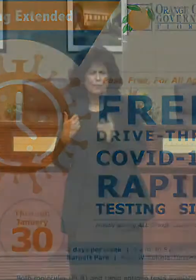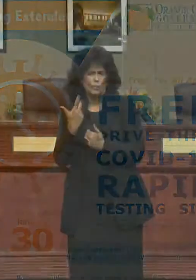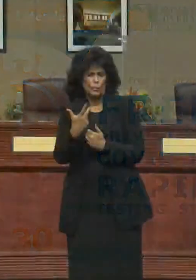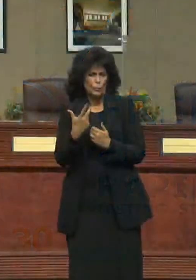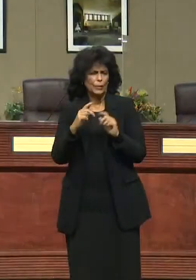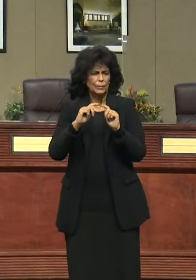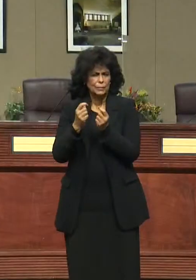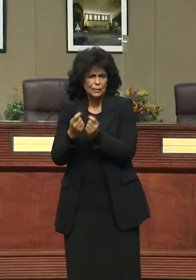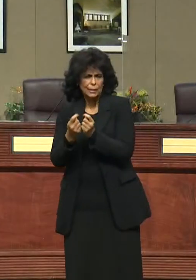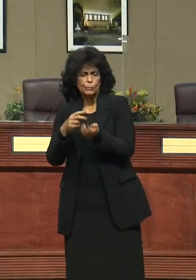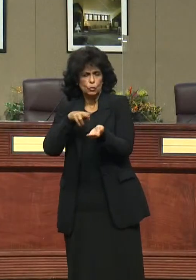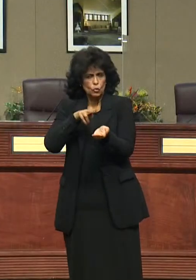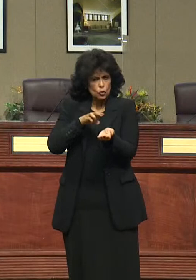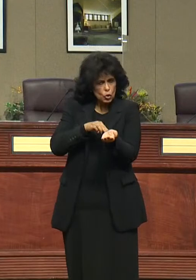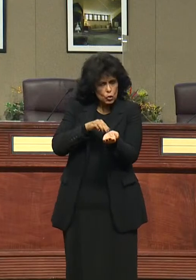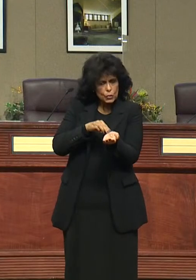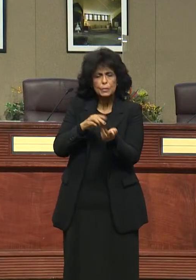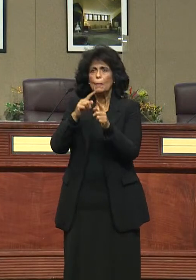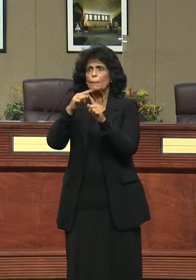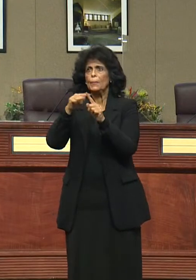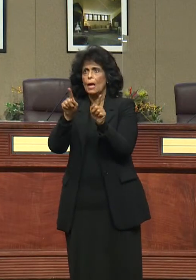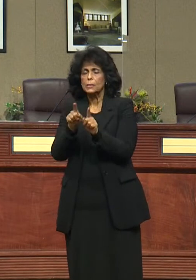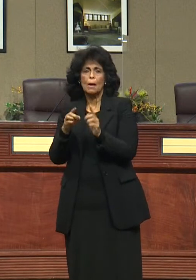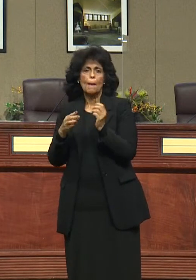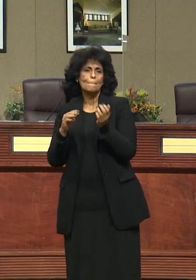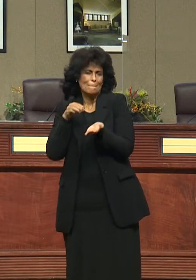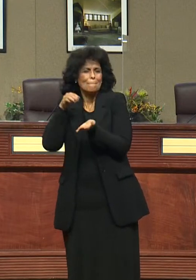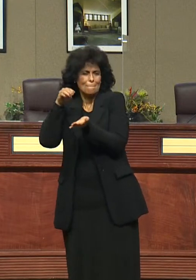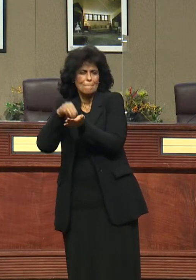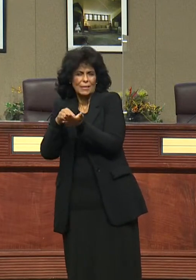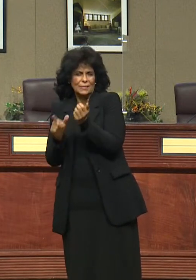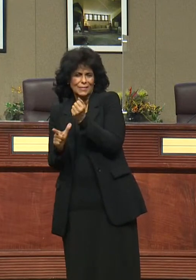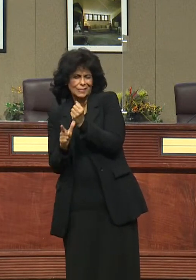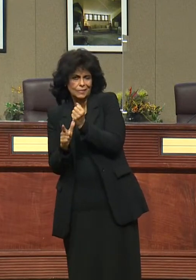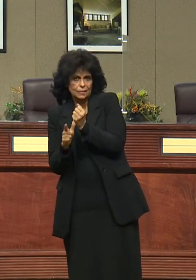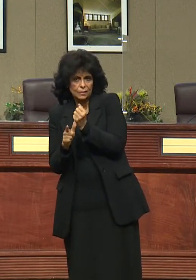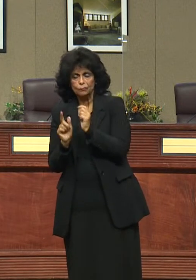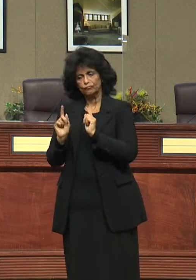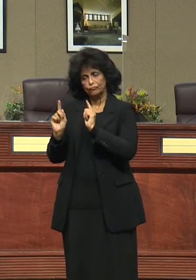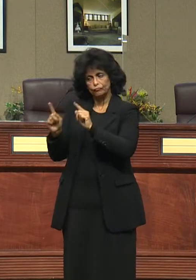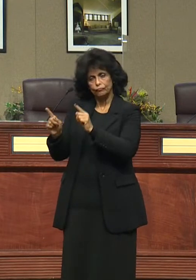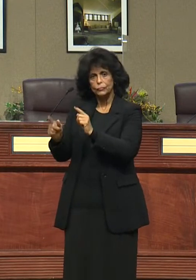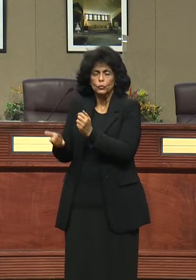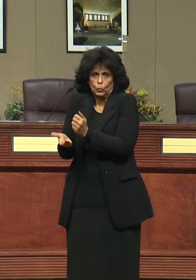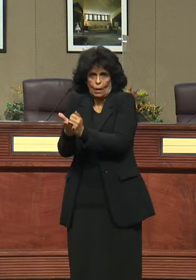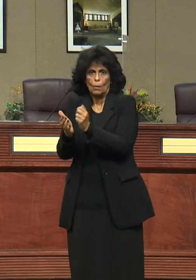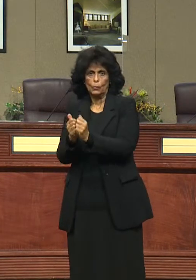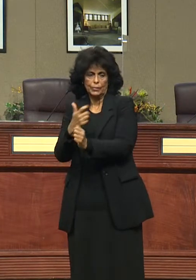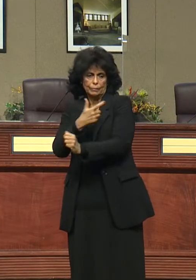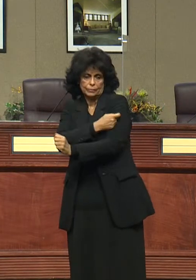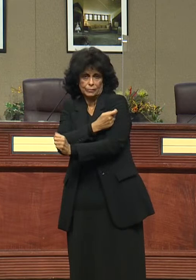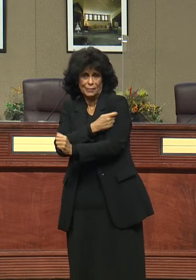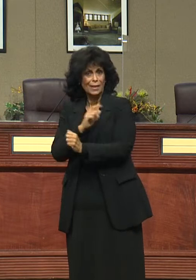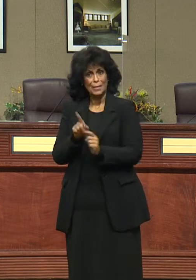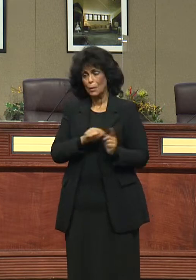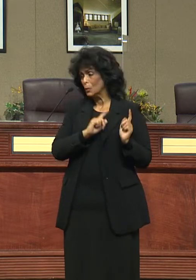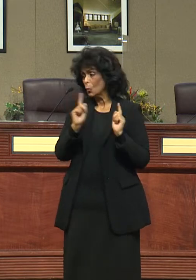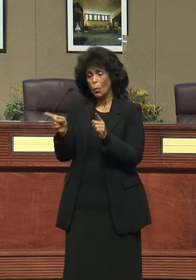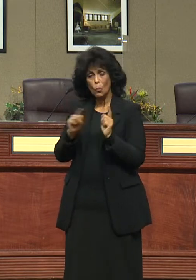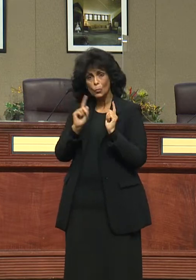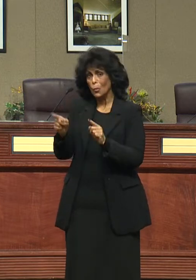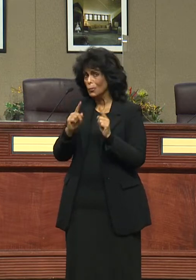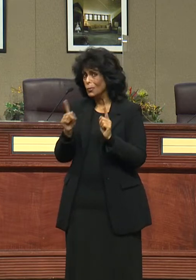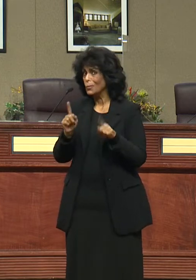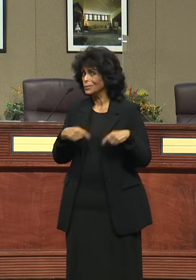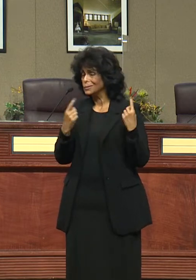medical assistants that have been working at the Orange County Convention Center vaccination site since December the 31st. Our